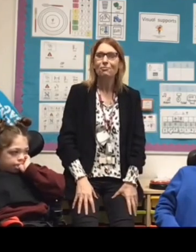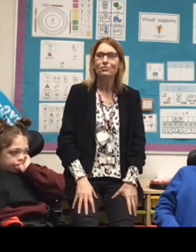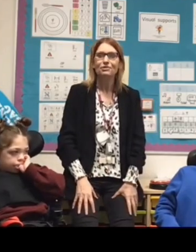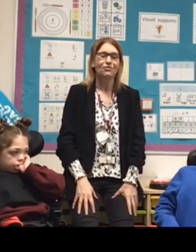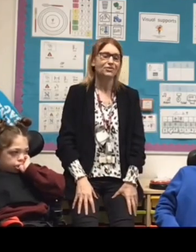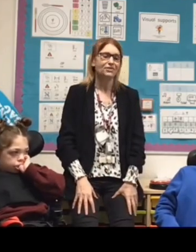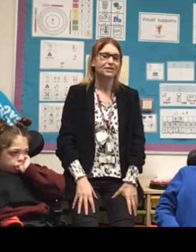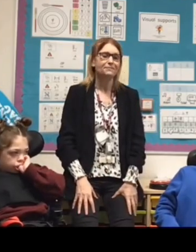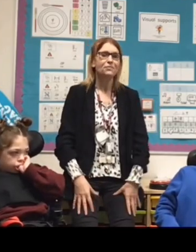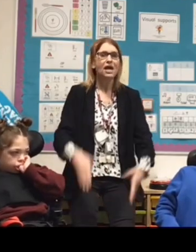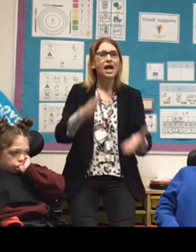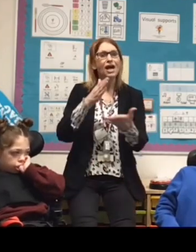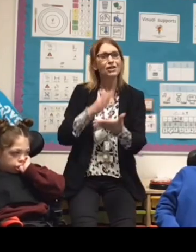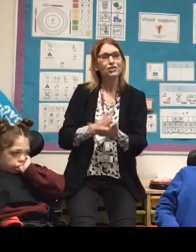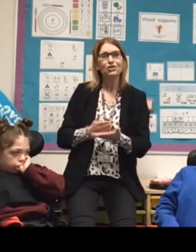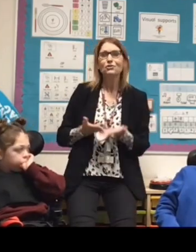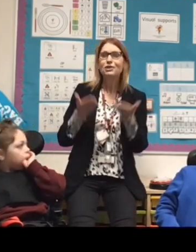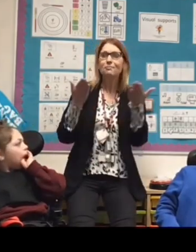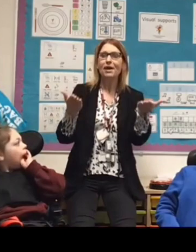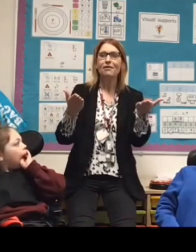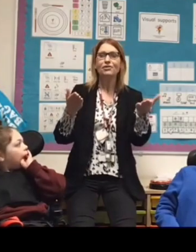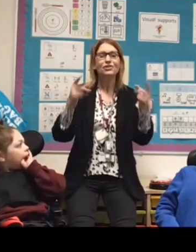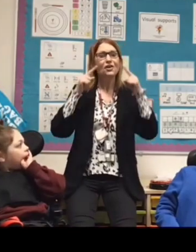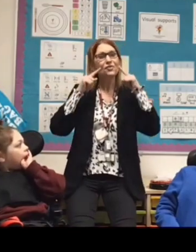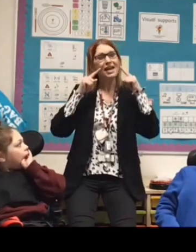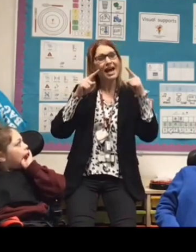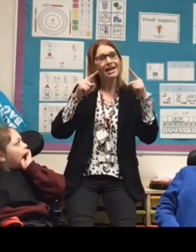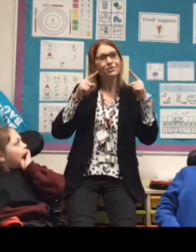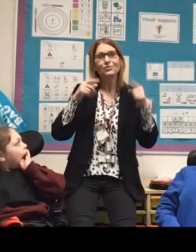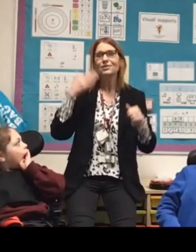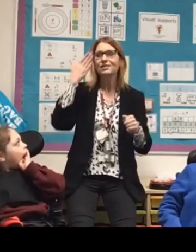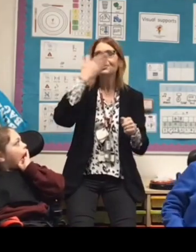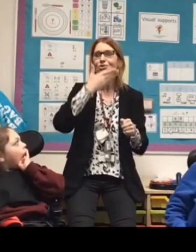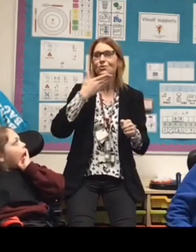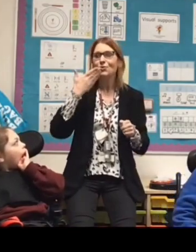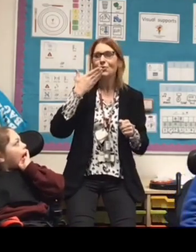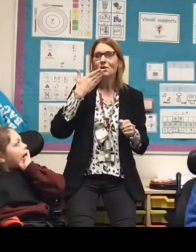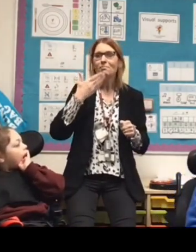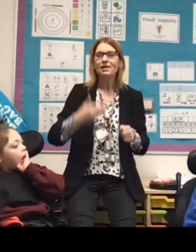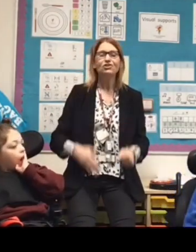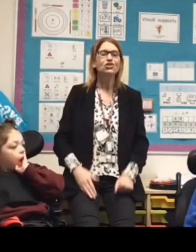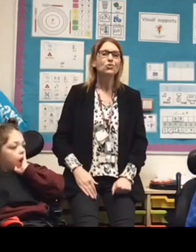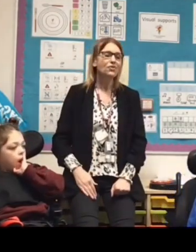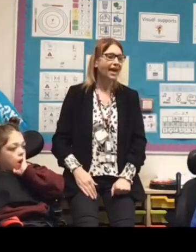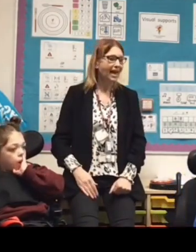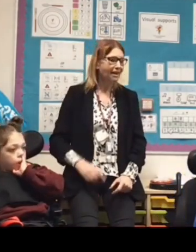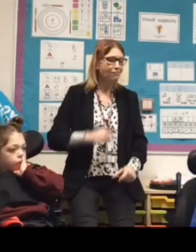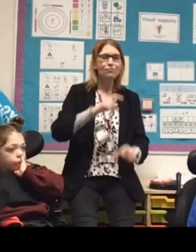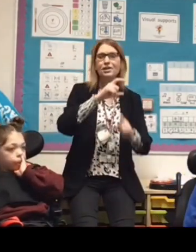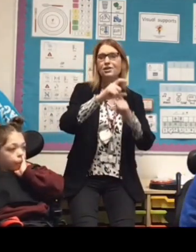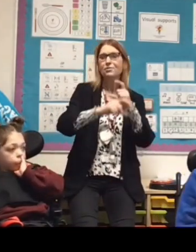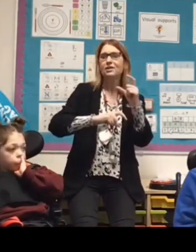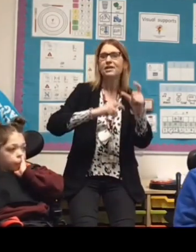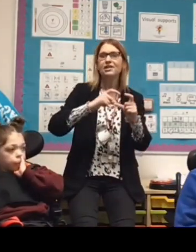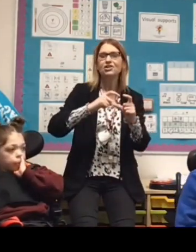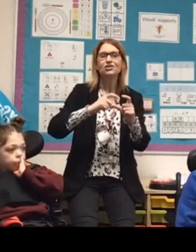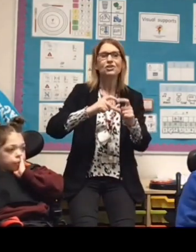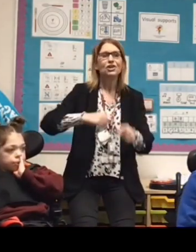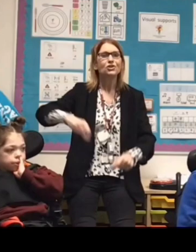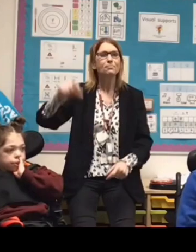output devices. As duty bearers, the adults in school make sure that every communication, no